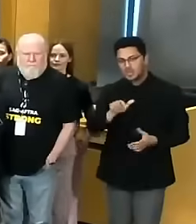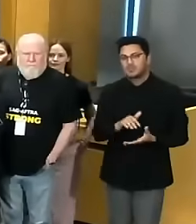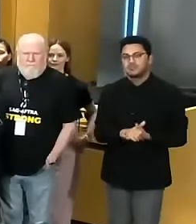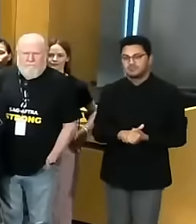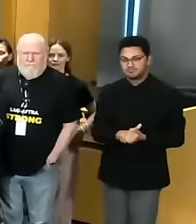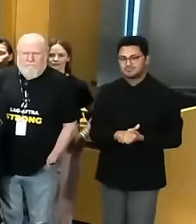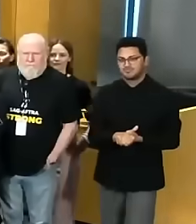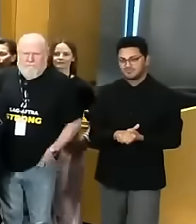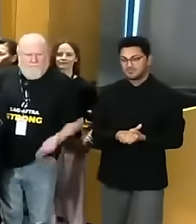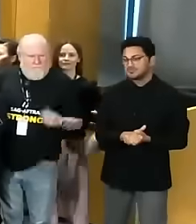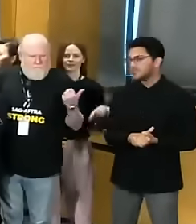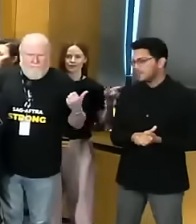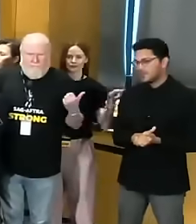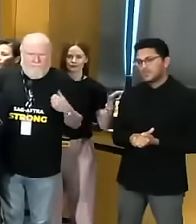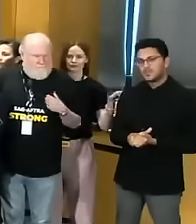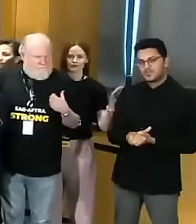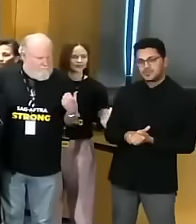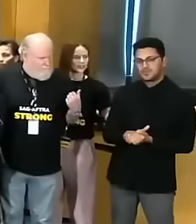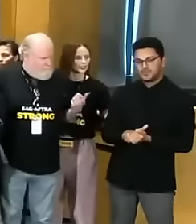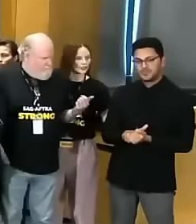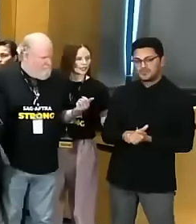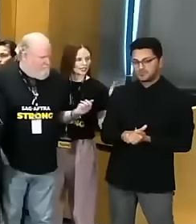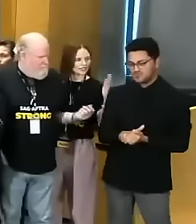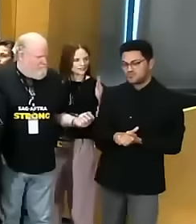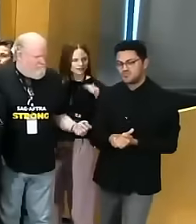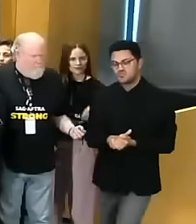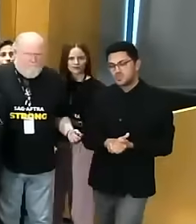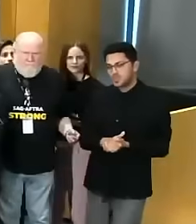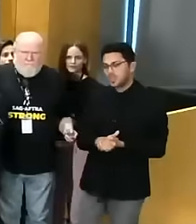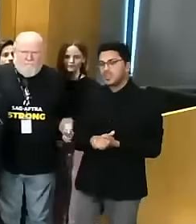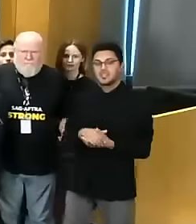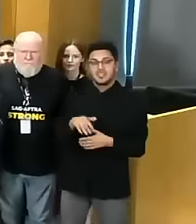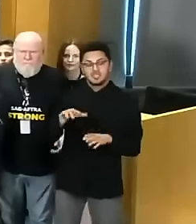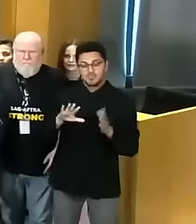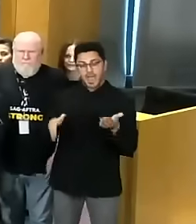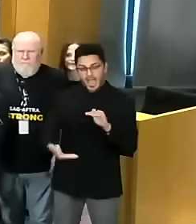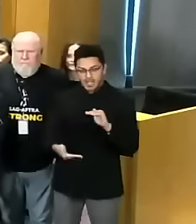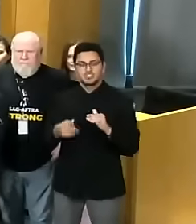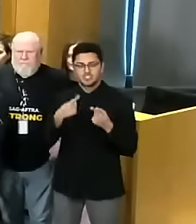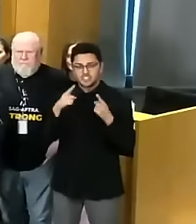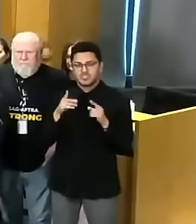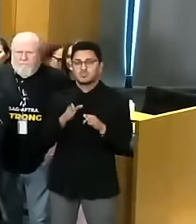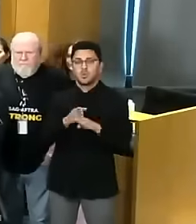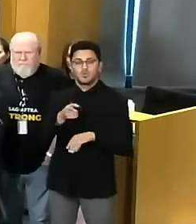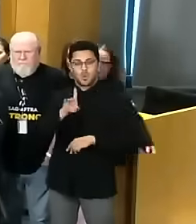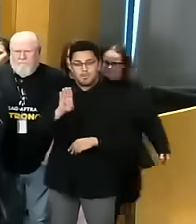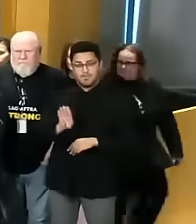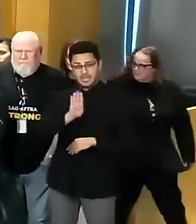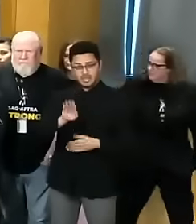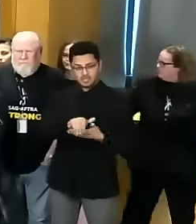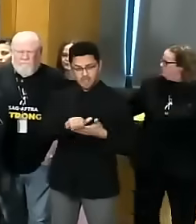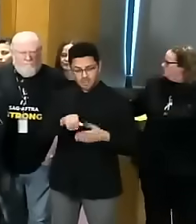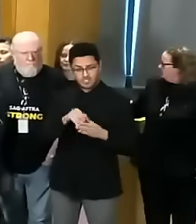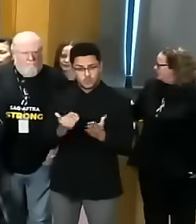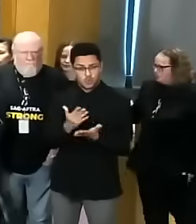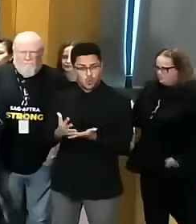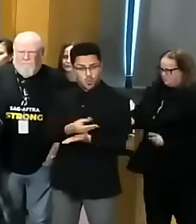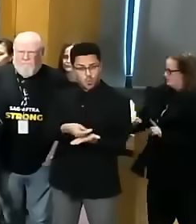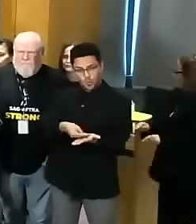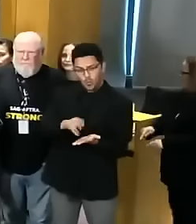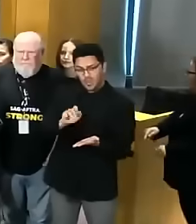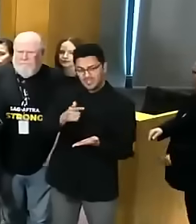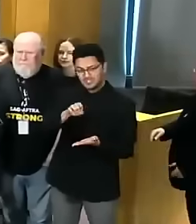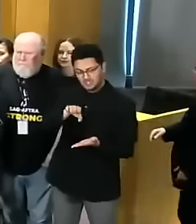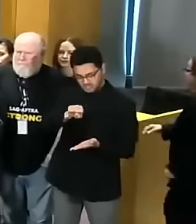about the specifics of the gains in this contract. The total package achieves more than $1 billion in new wages and benefit